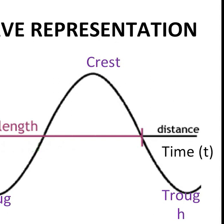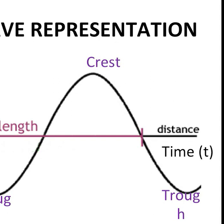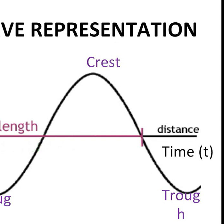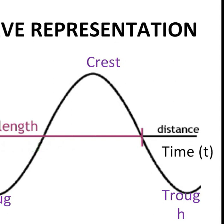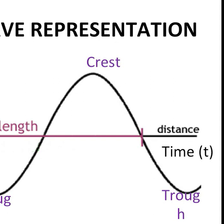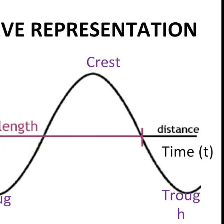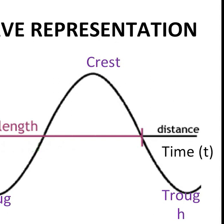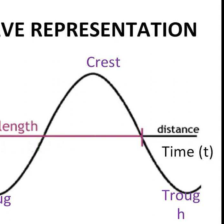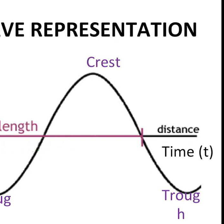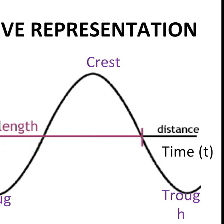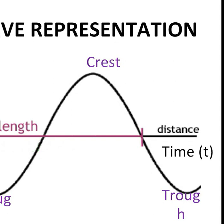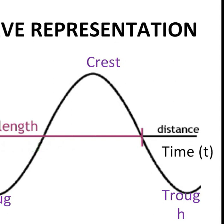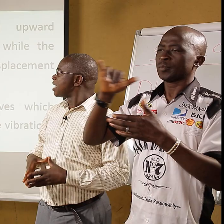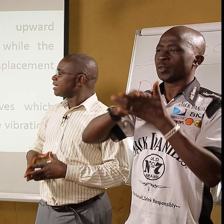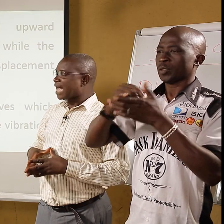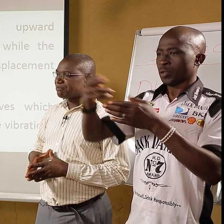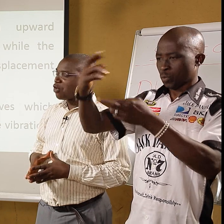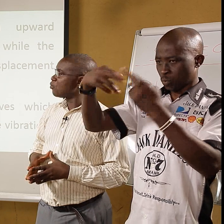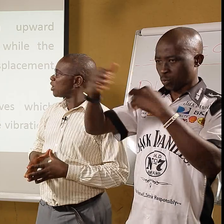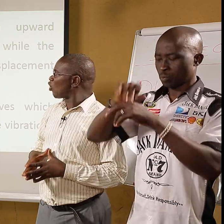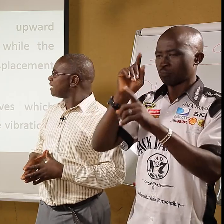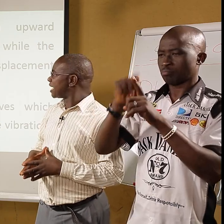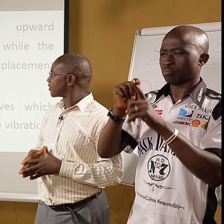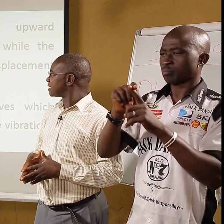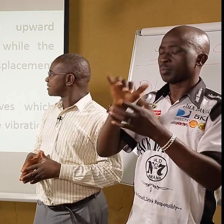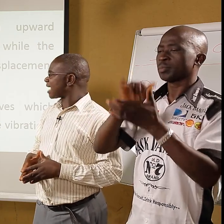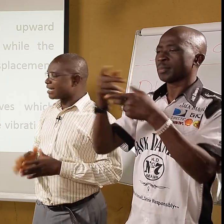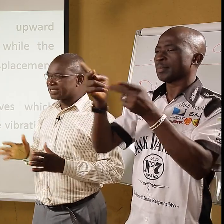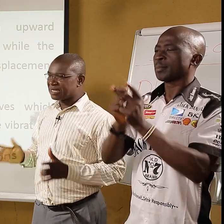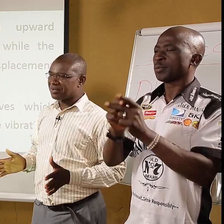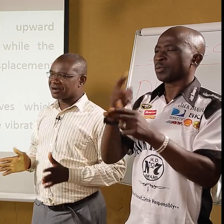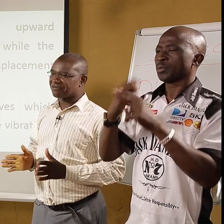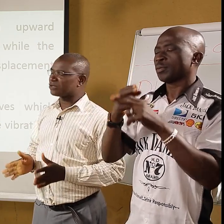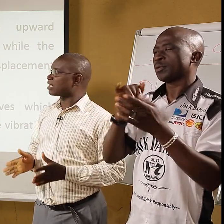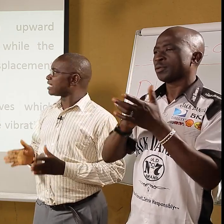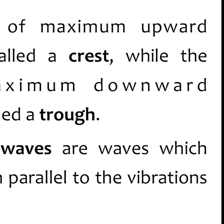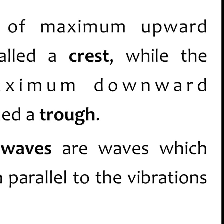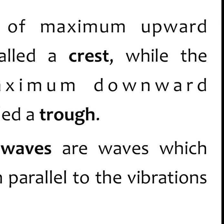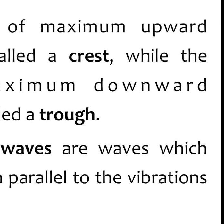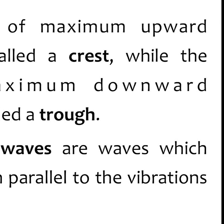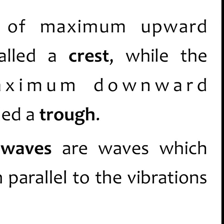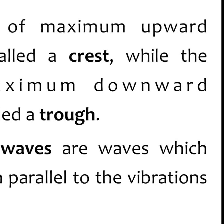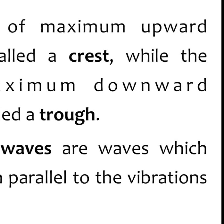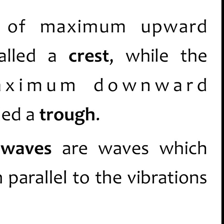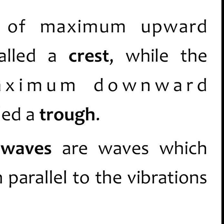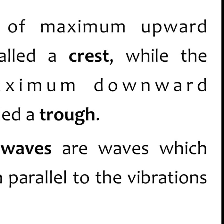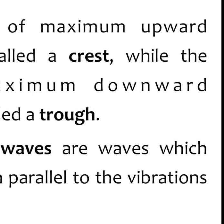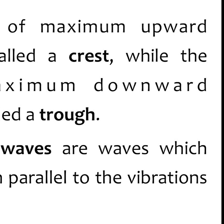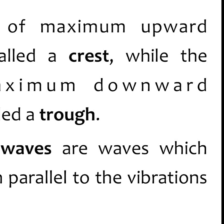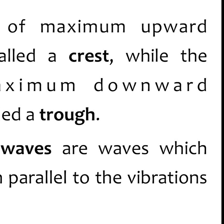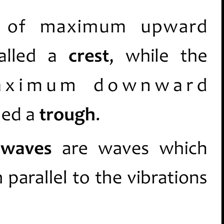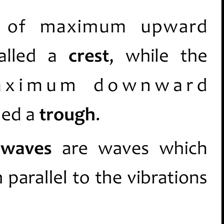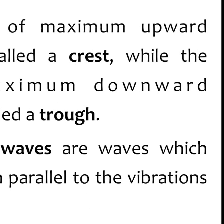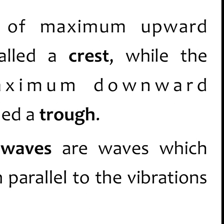phase, that is at the turning point. That point, we call it a phase, and is simply referred to as a region of maximum